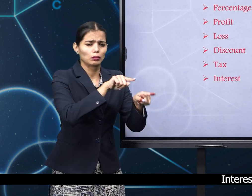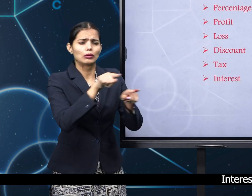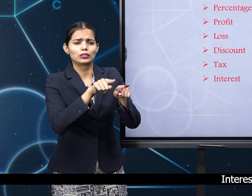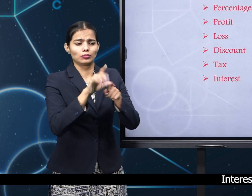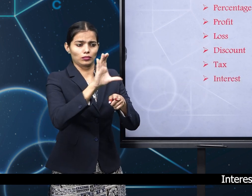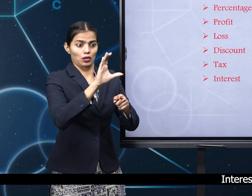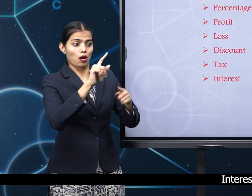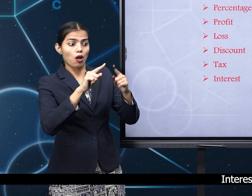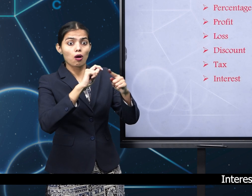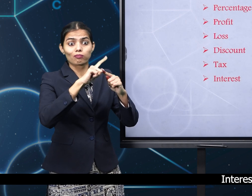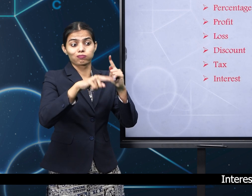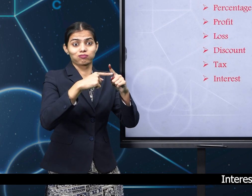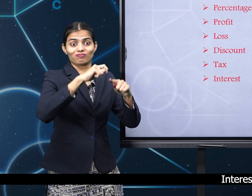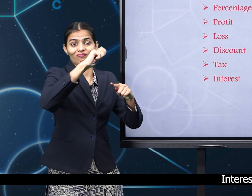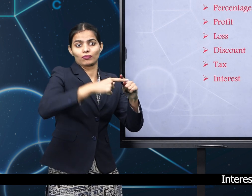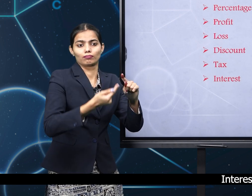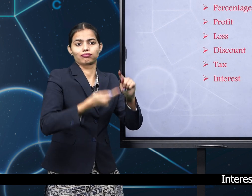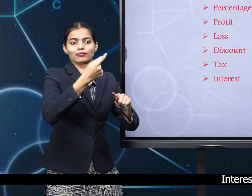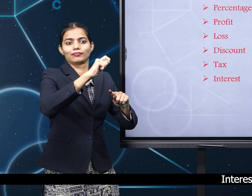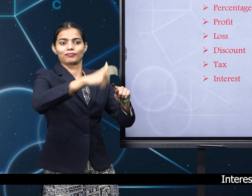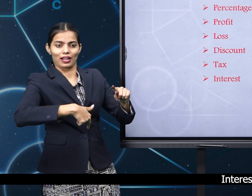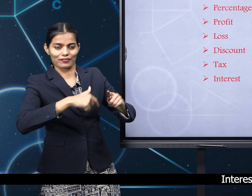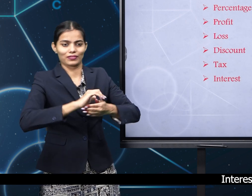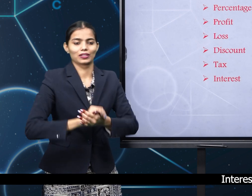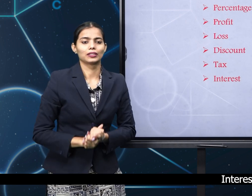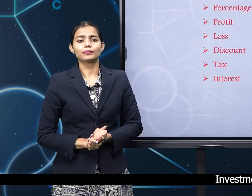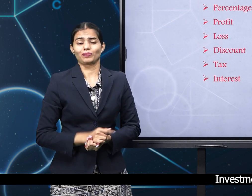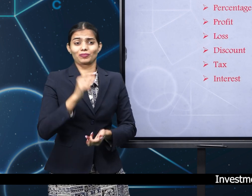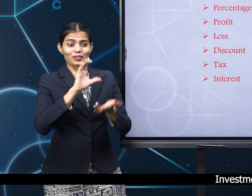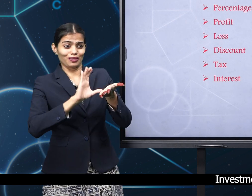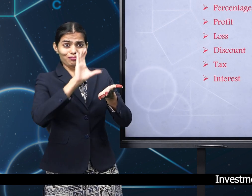investment,